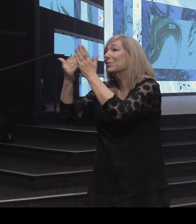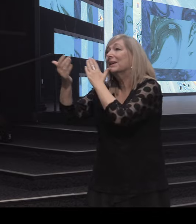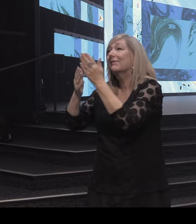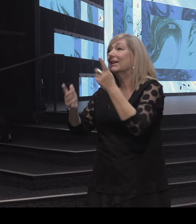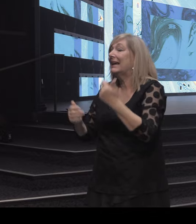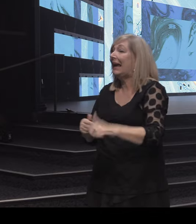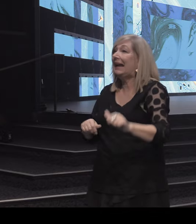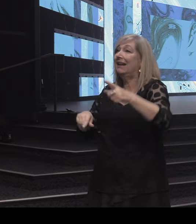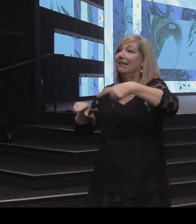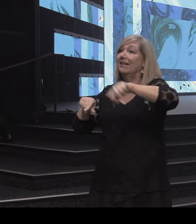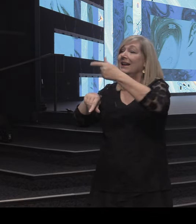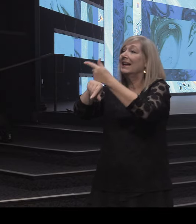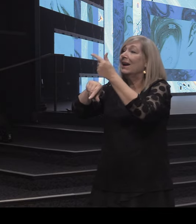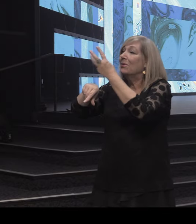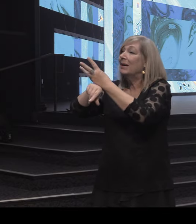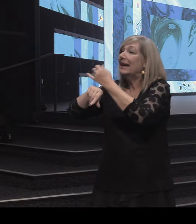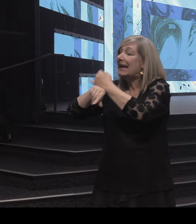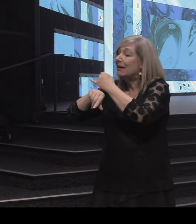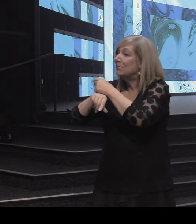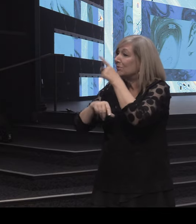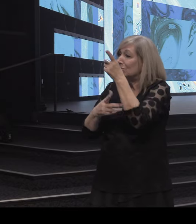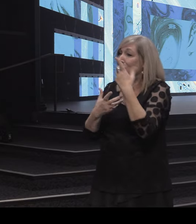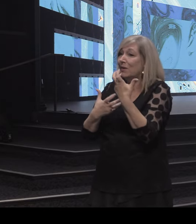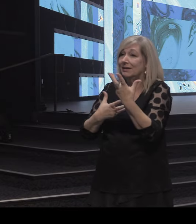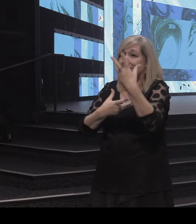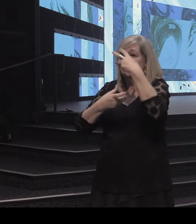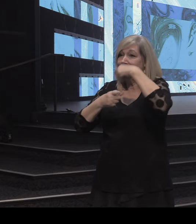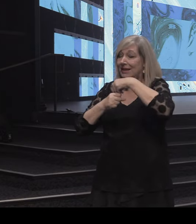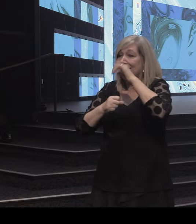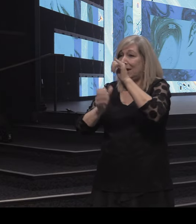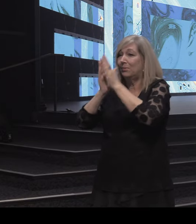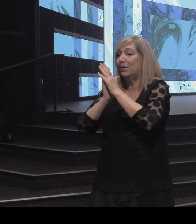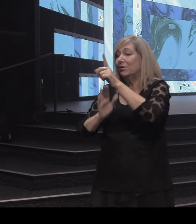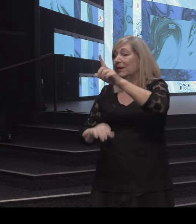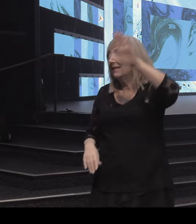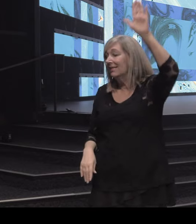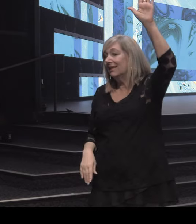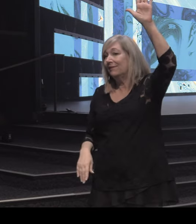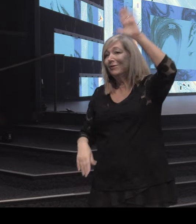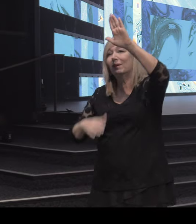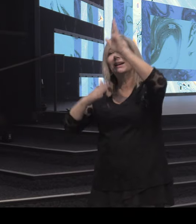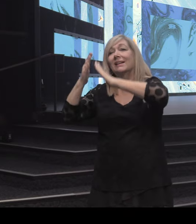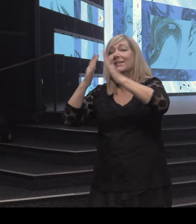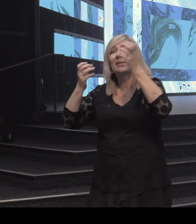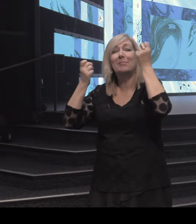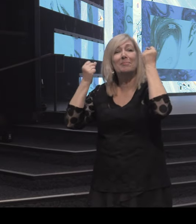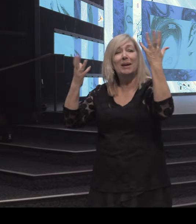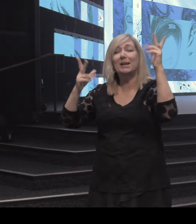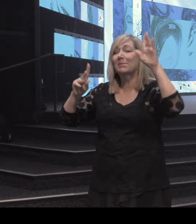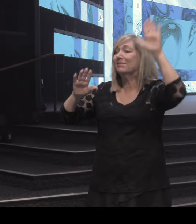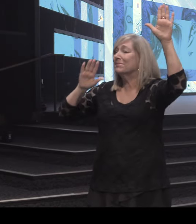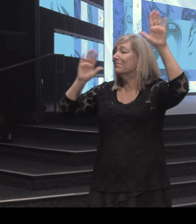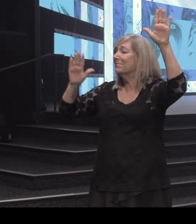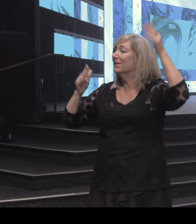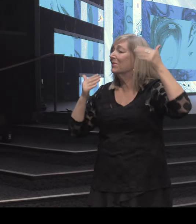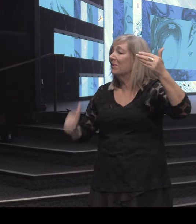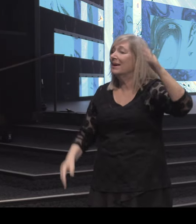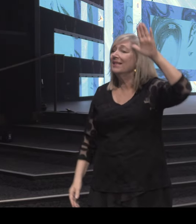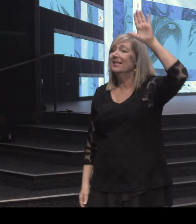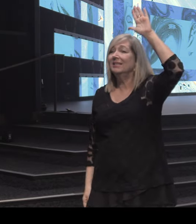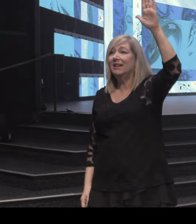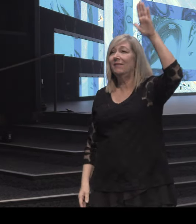Gateway campuses. If you want to be included in that prayer, just lift your hand. Oh, there's hundreds and hundreds and hundreds